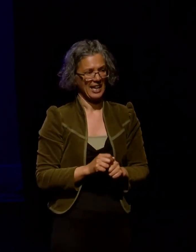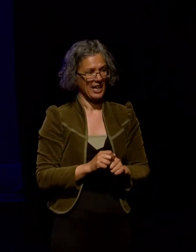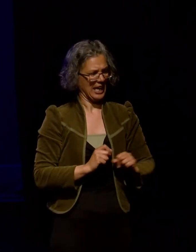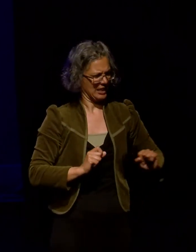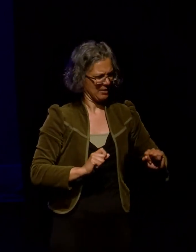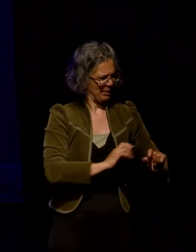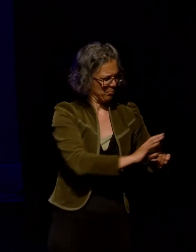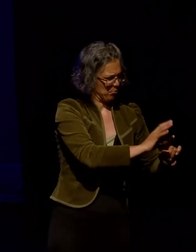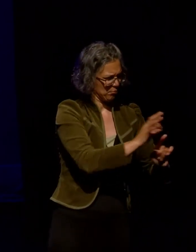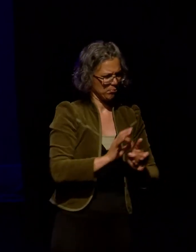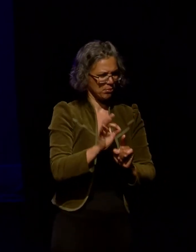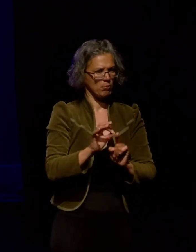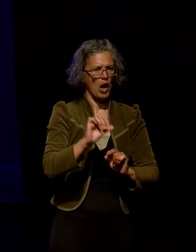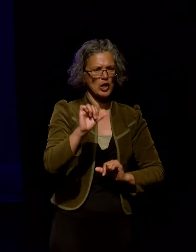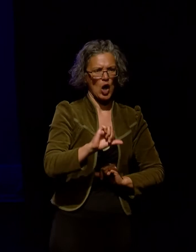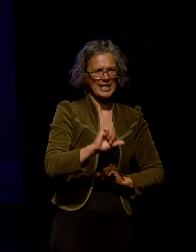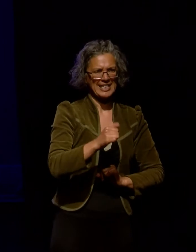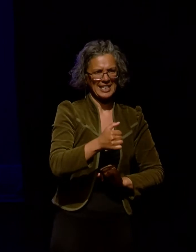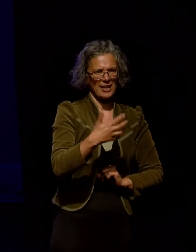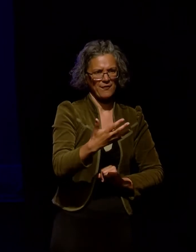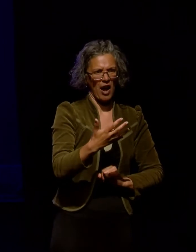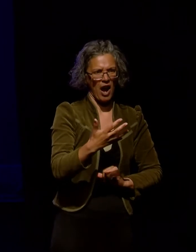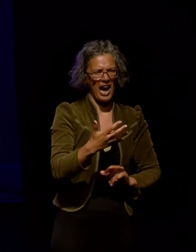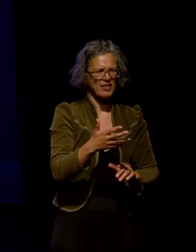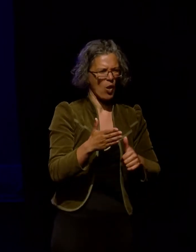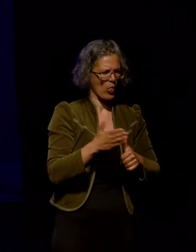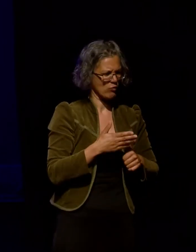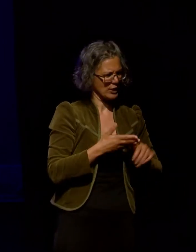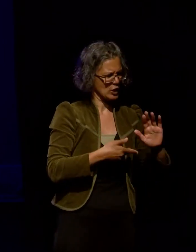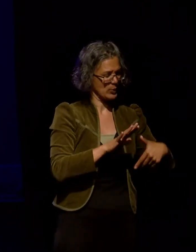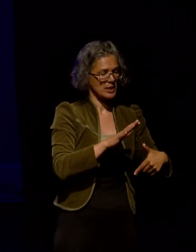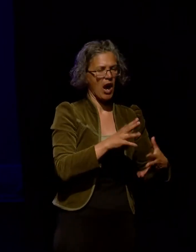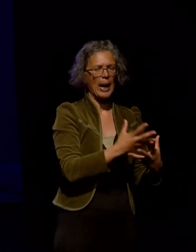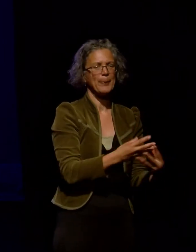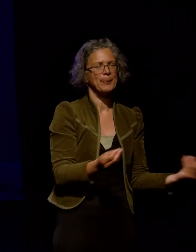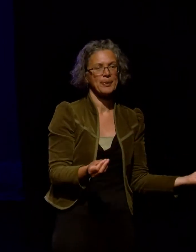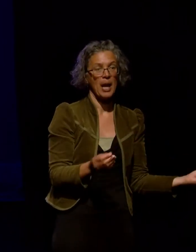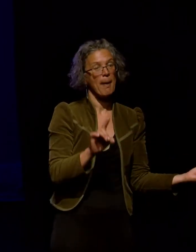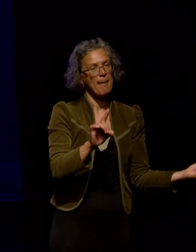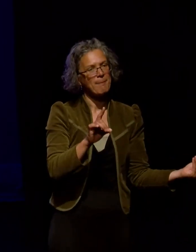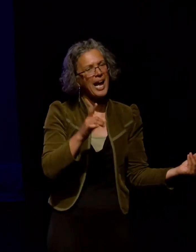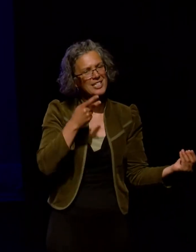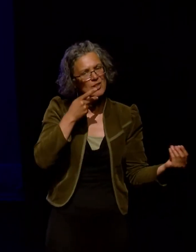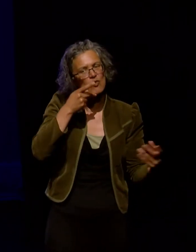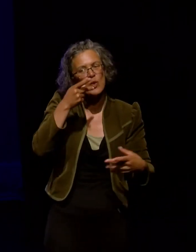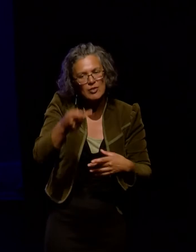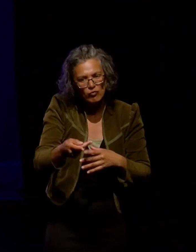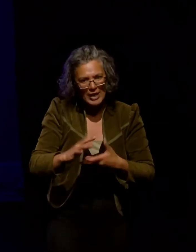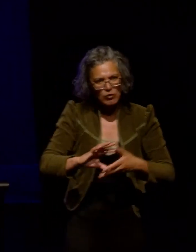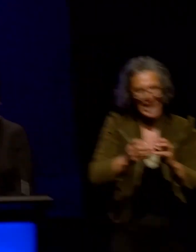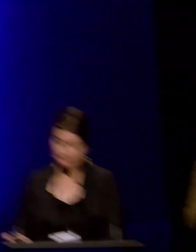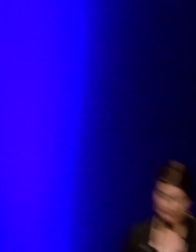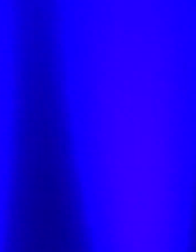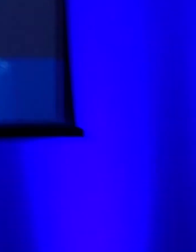in 1965, so the original style has long been forgotten. However, we have recreated this to show what they were like.